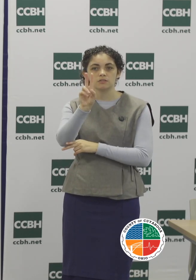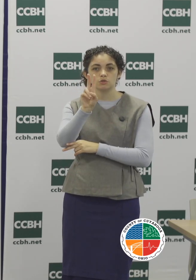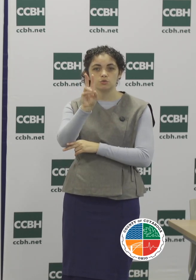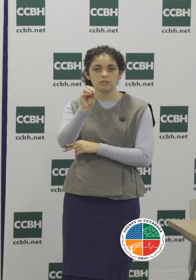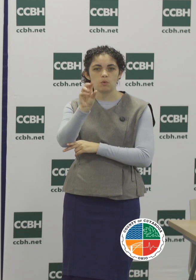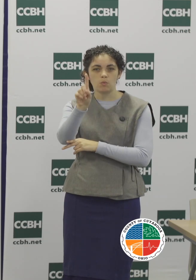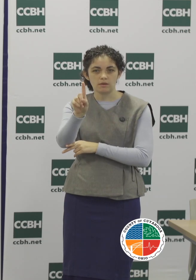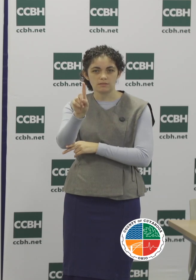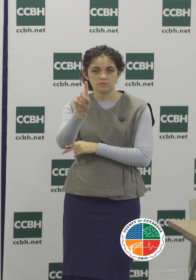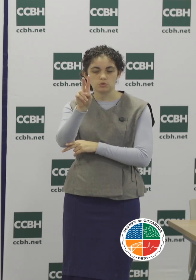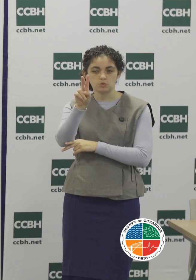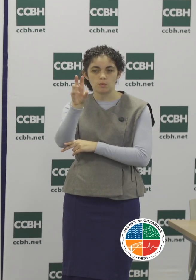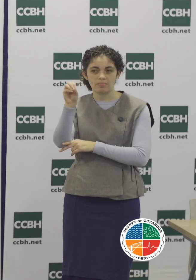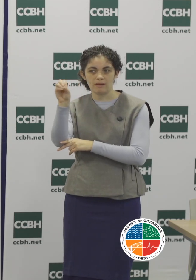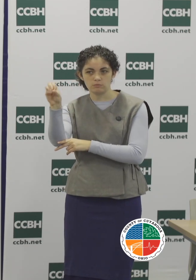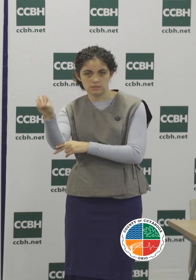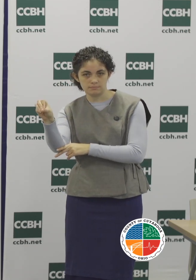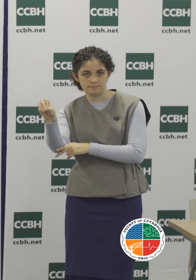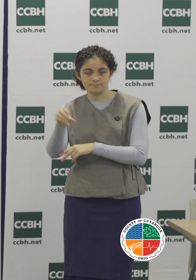216-201-2000.